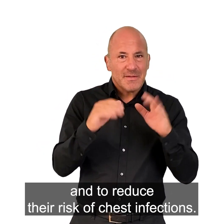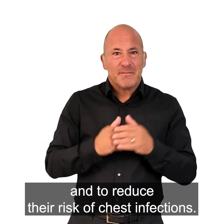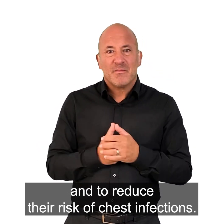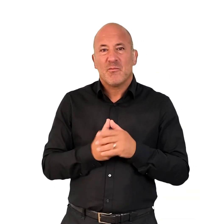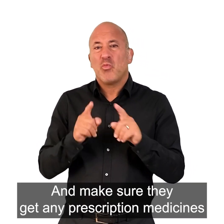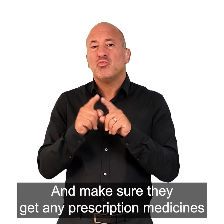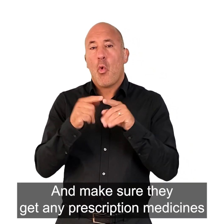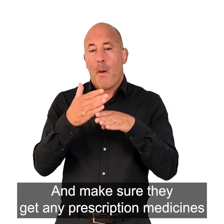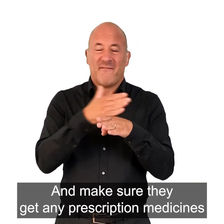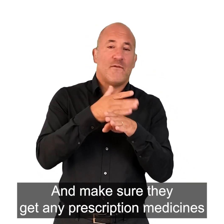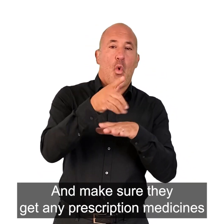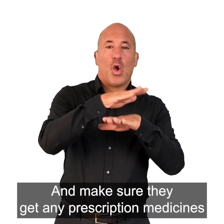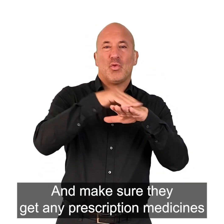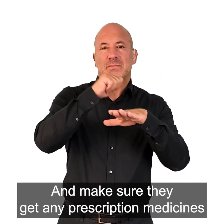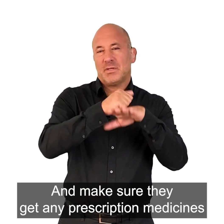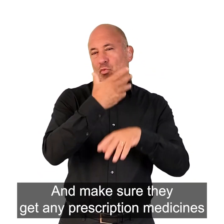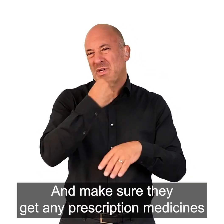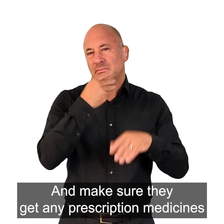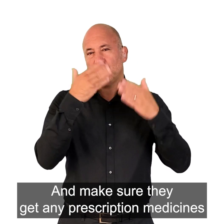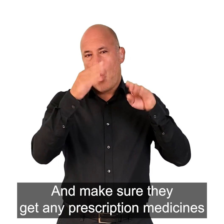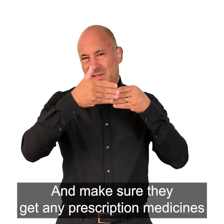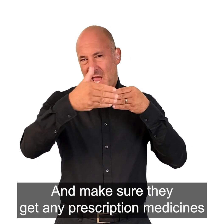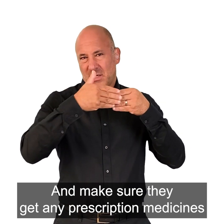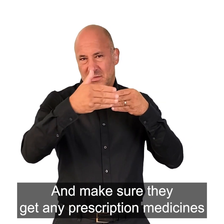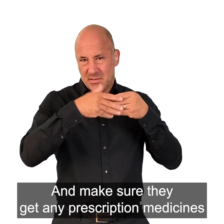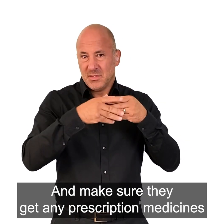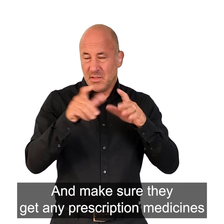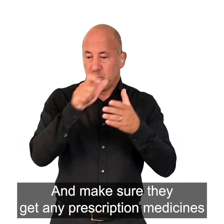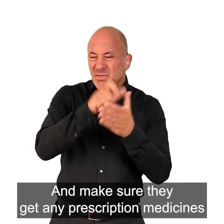infections, and make sure they get any prescription medicines